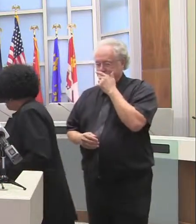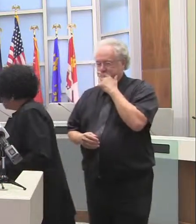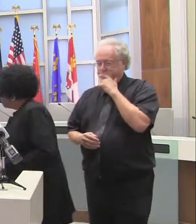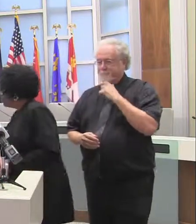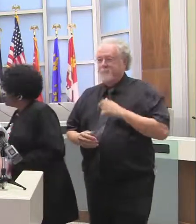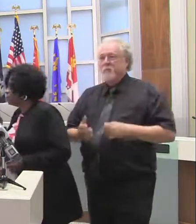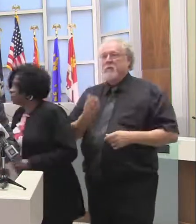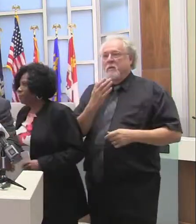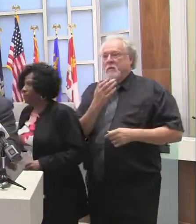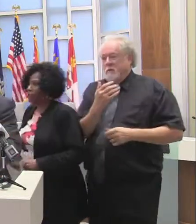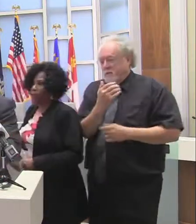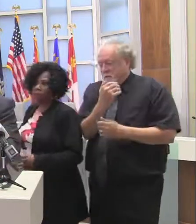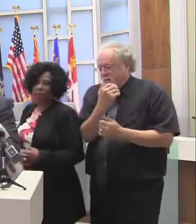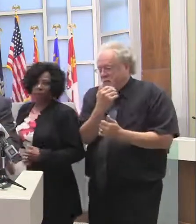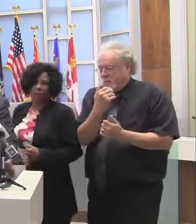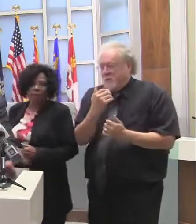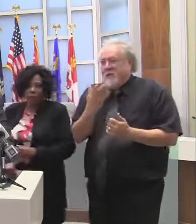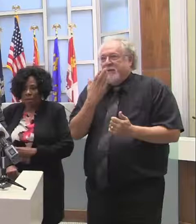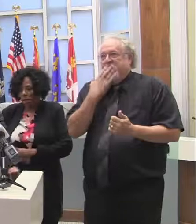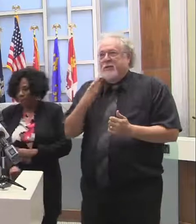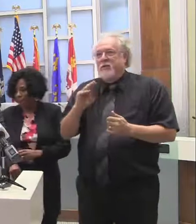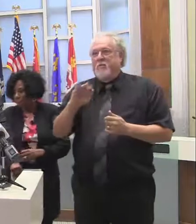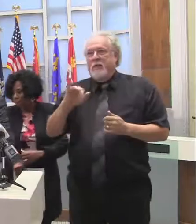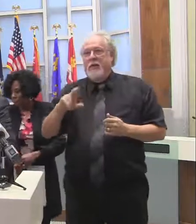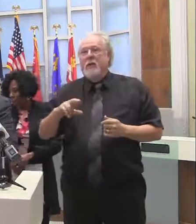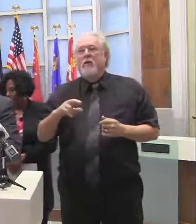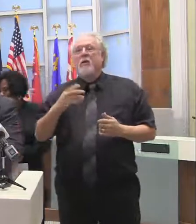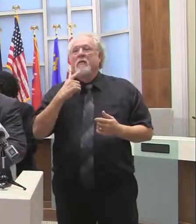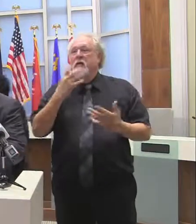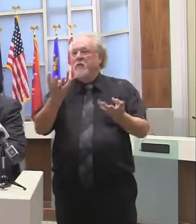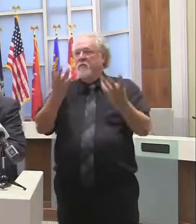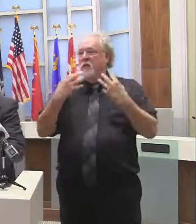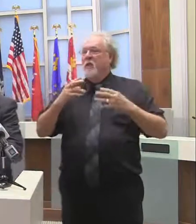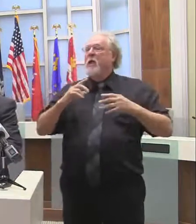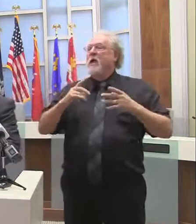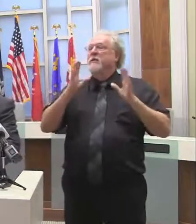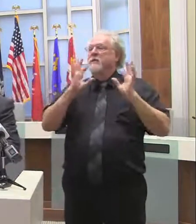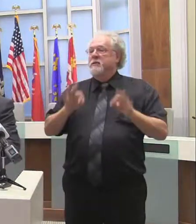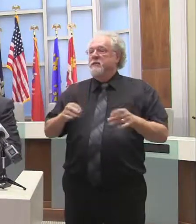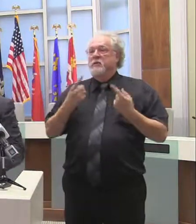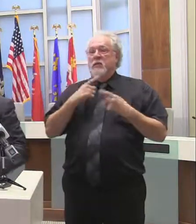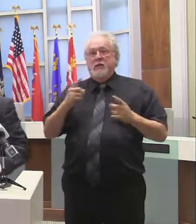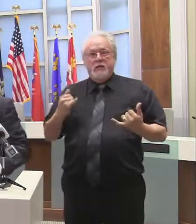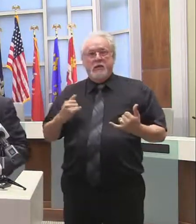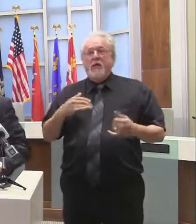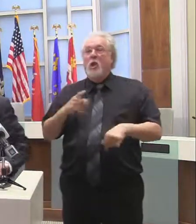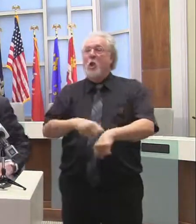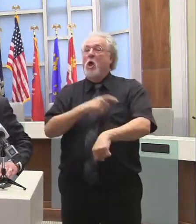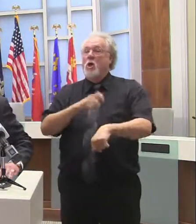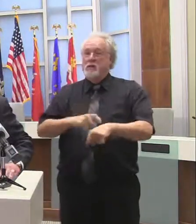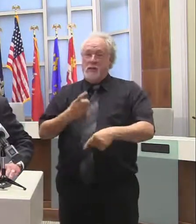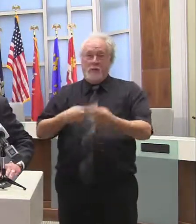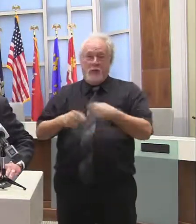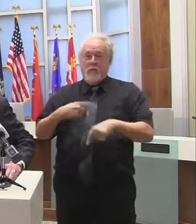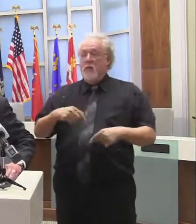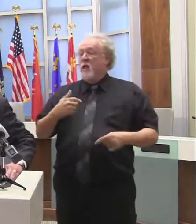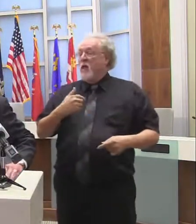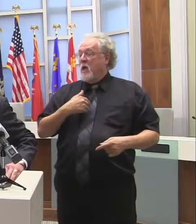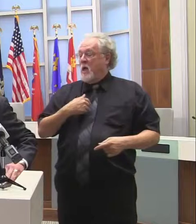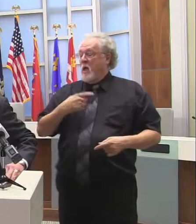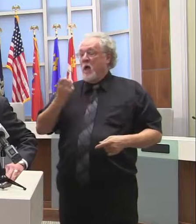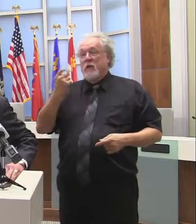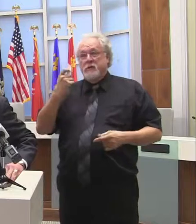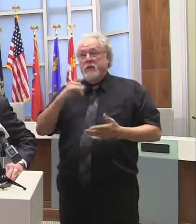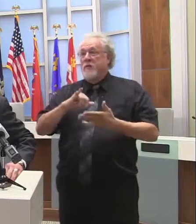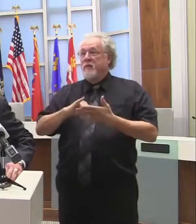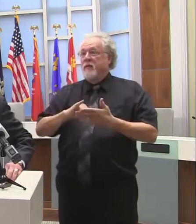Thank you, Mayor, and thank all of you for being here. This decision that was announced today was certainly a long time coming, and I